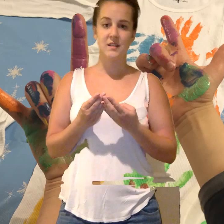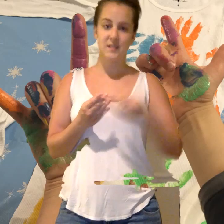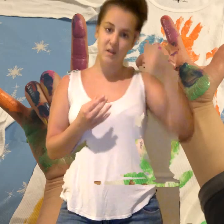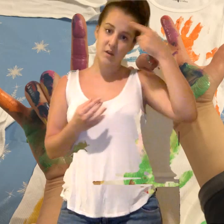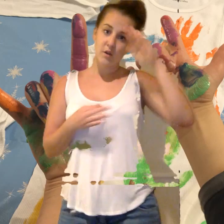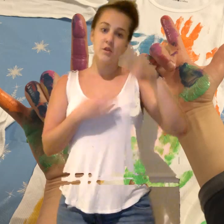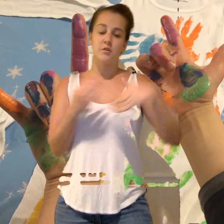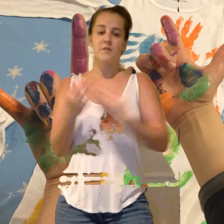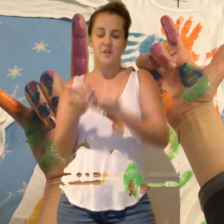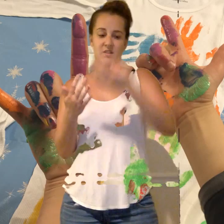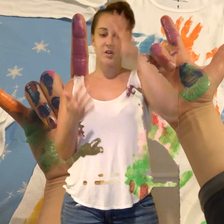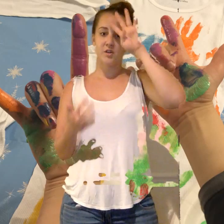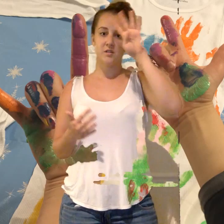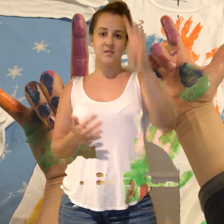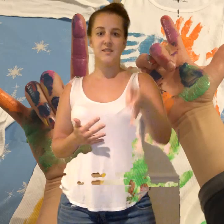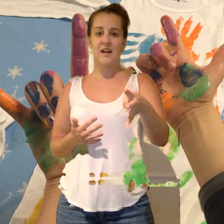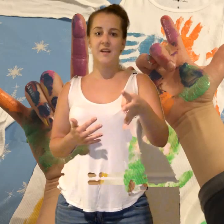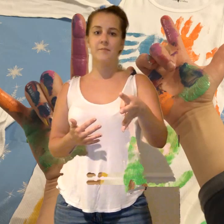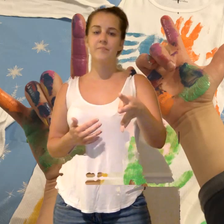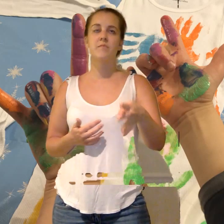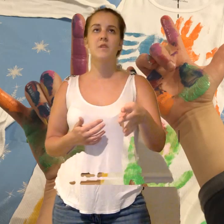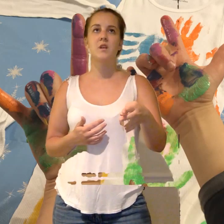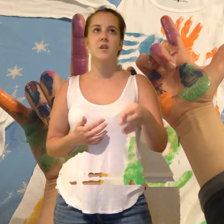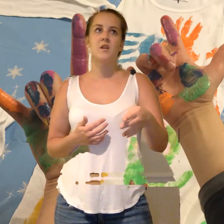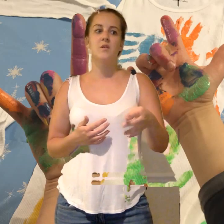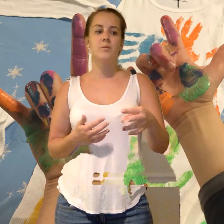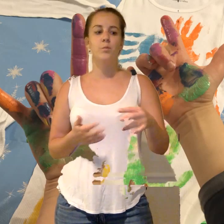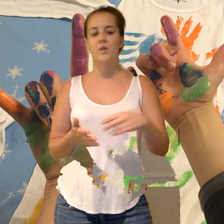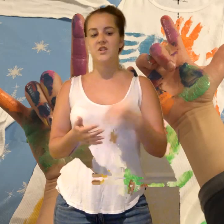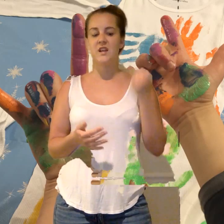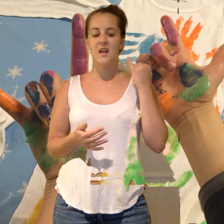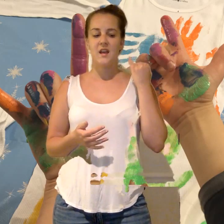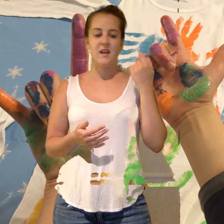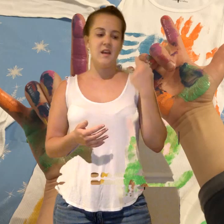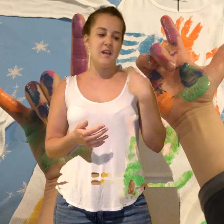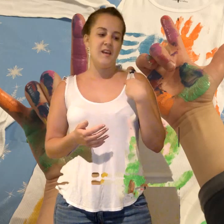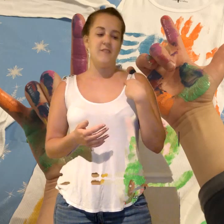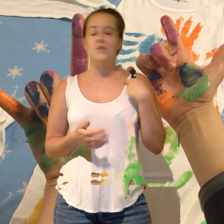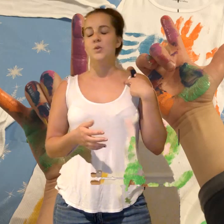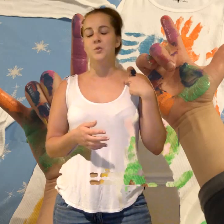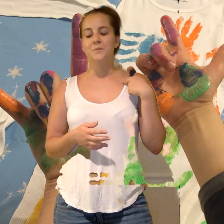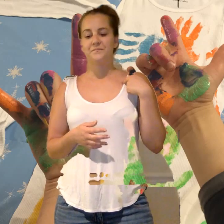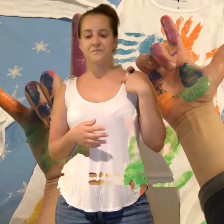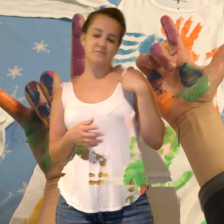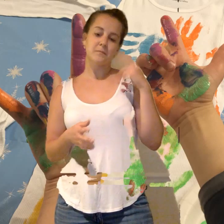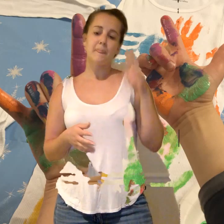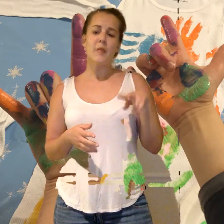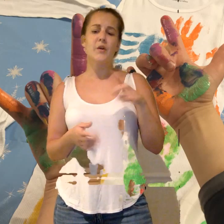is universal design, which if you look at